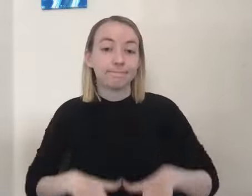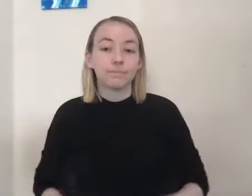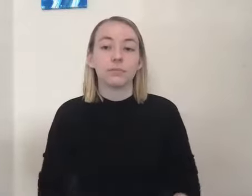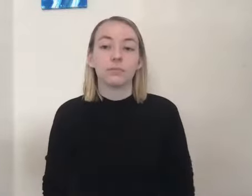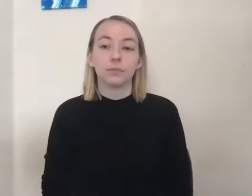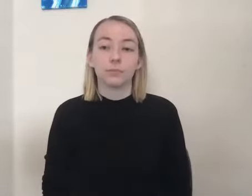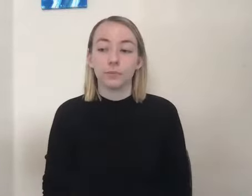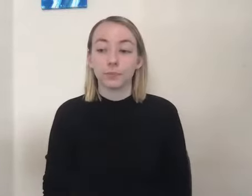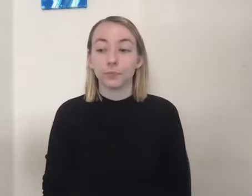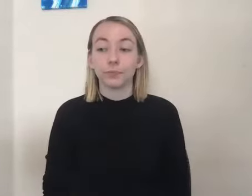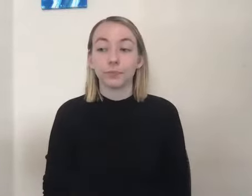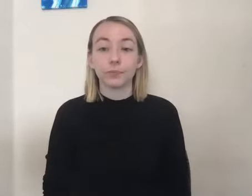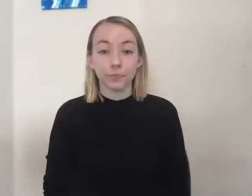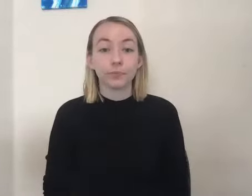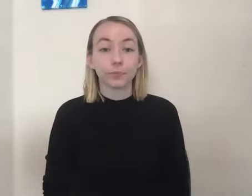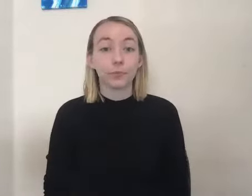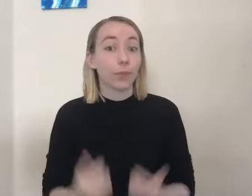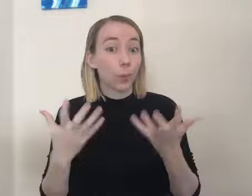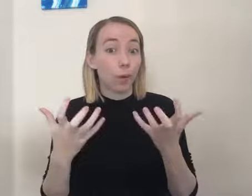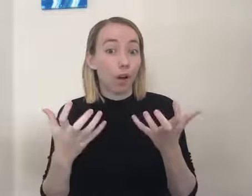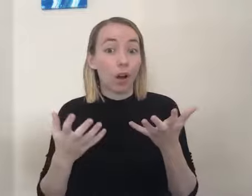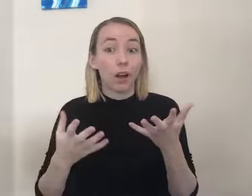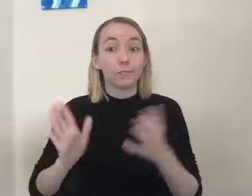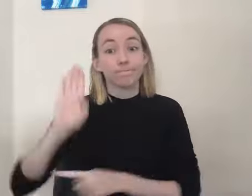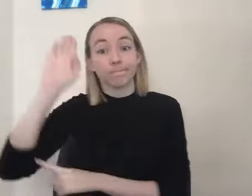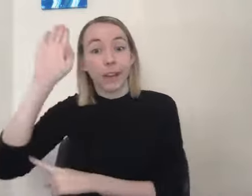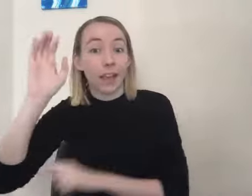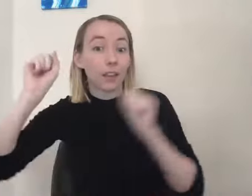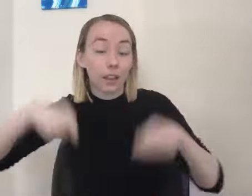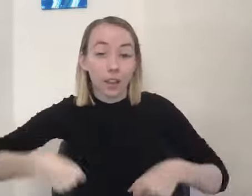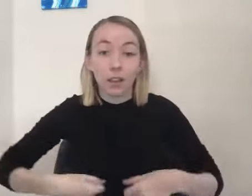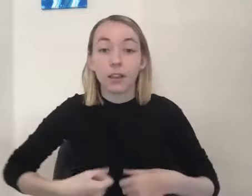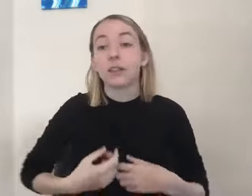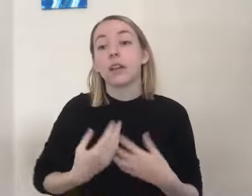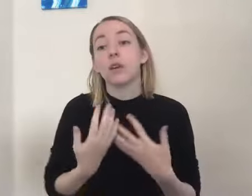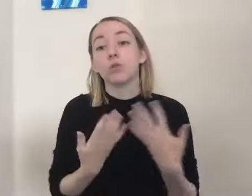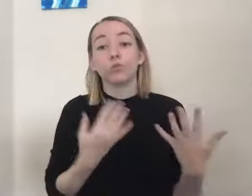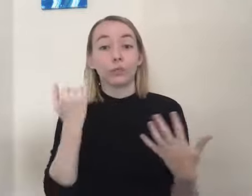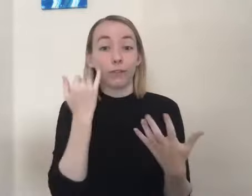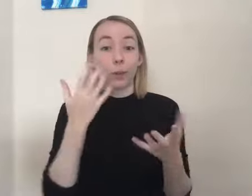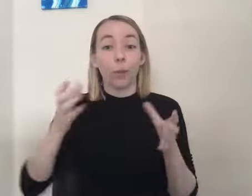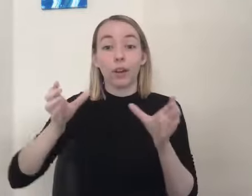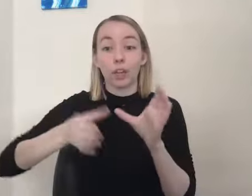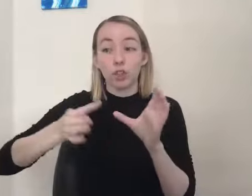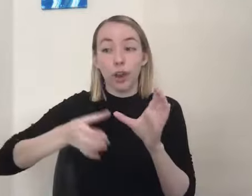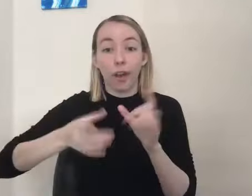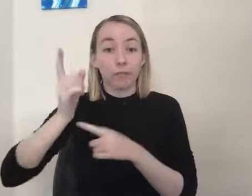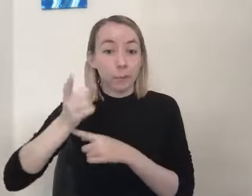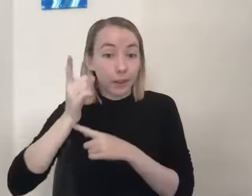Oh, okay. Let me open up the chat. I'm sitting here laughing, but all right, chat is open. You guys want